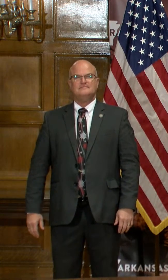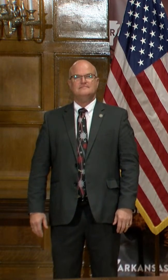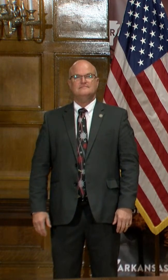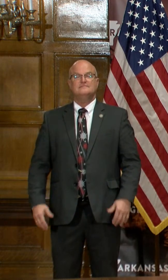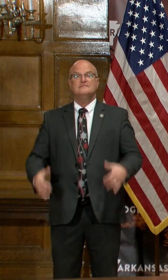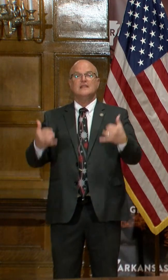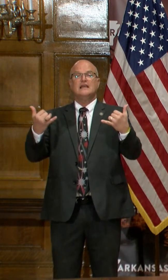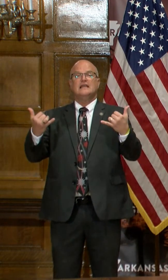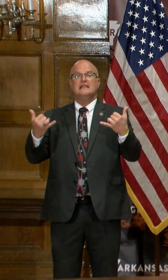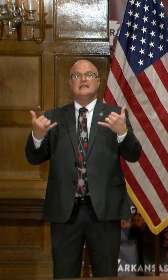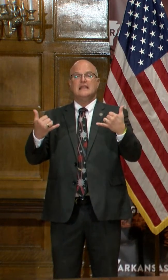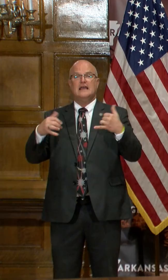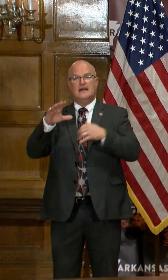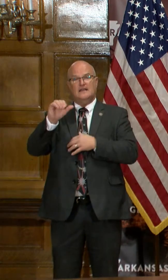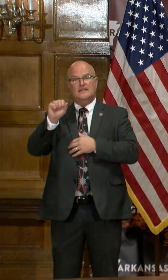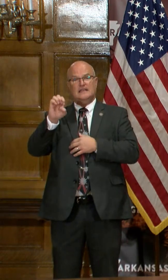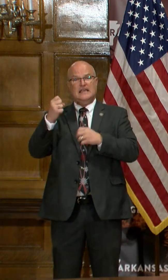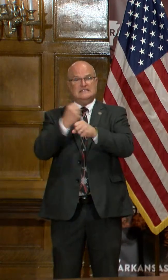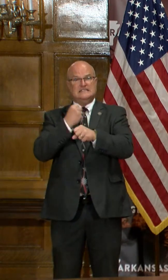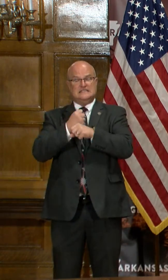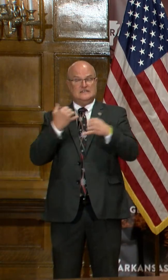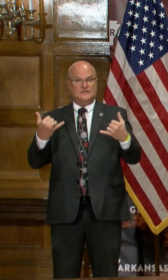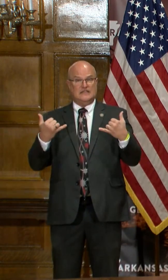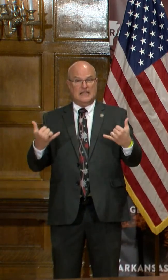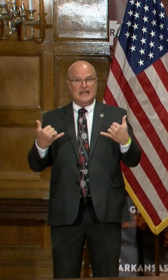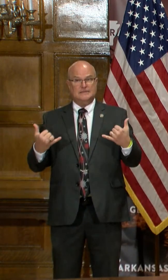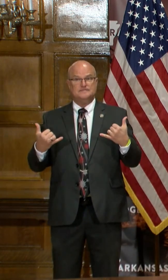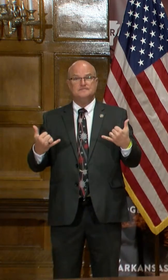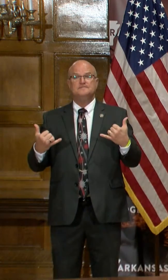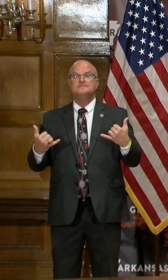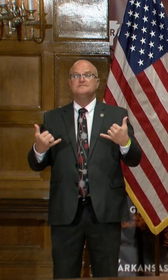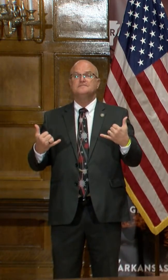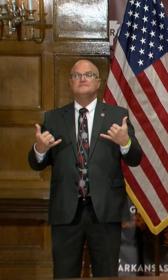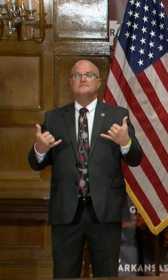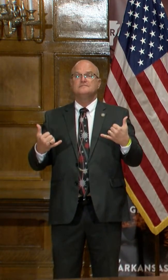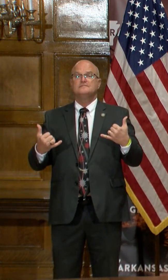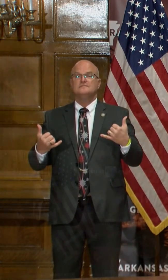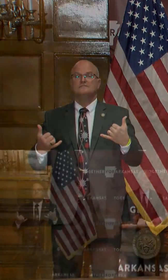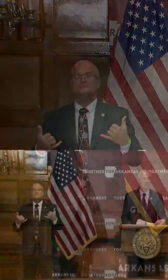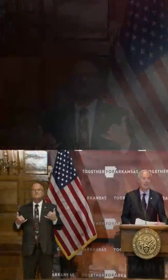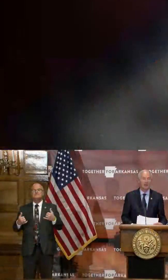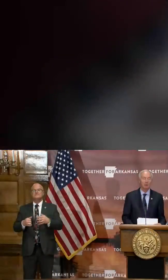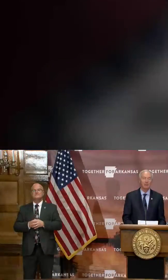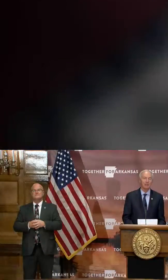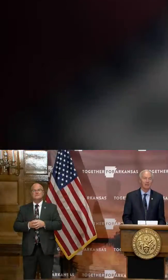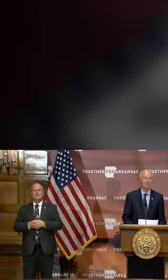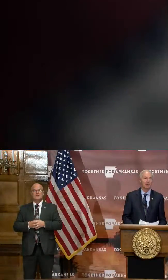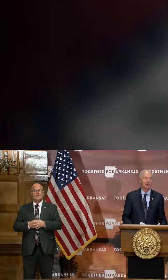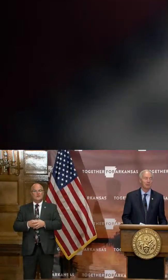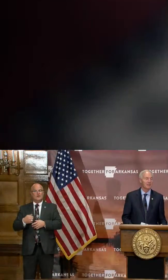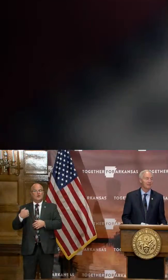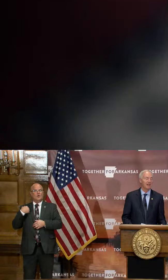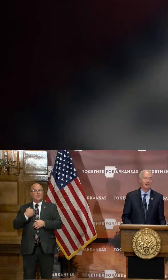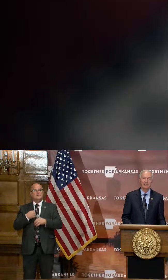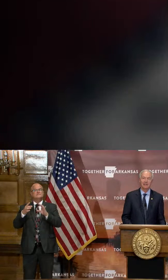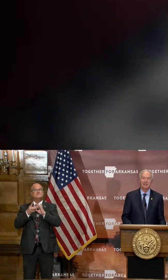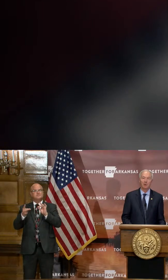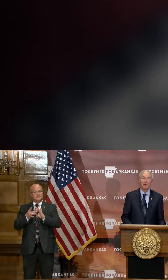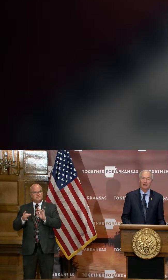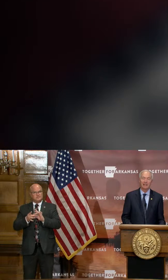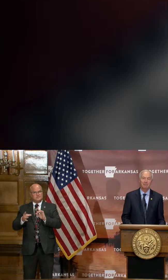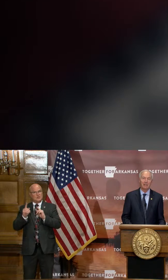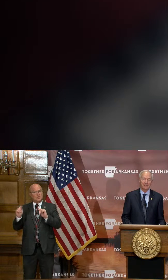Now let's go to the case statistics for today. If you'll go there, we're going to go through this